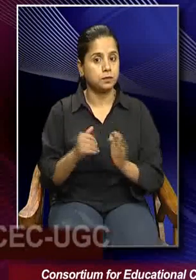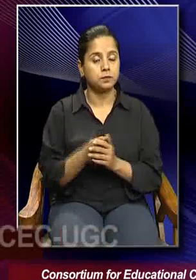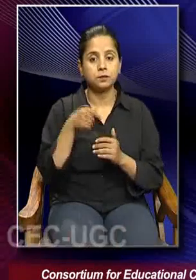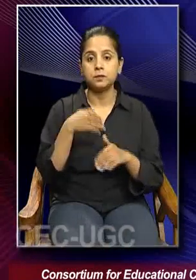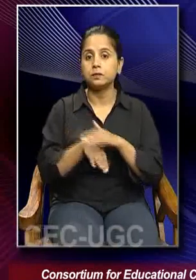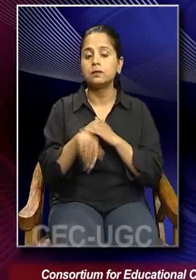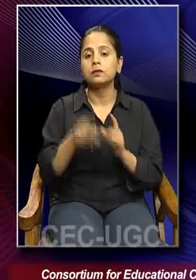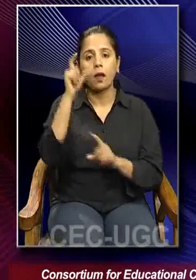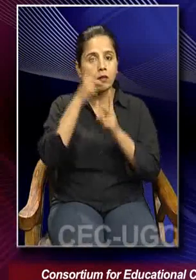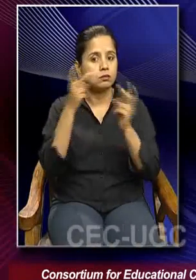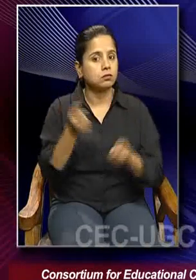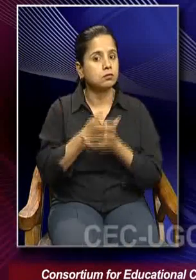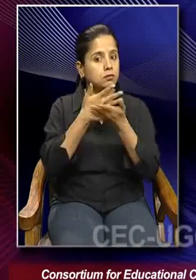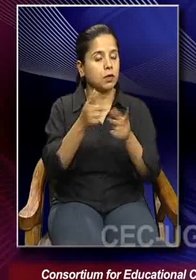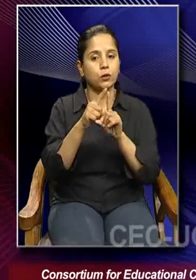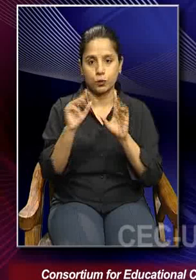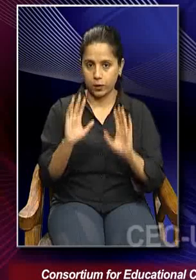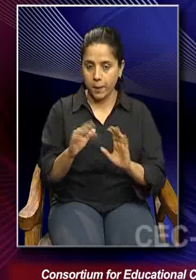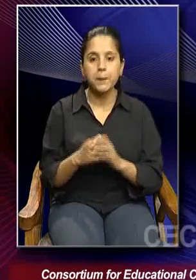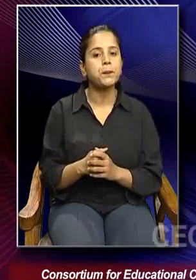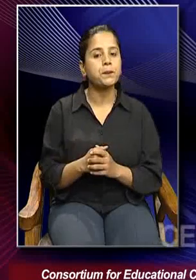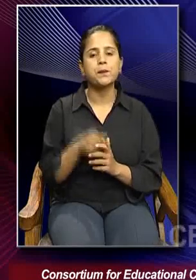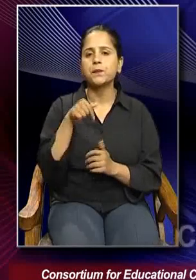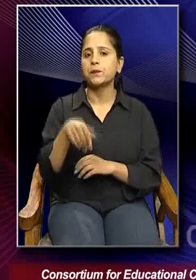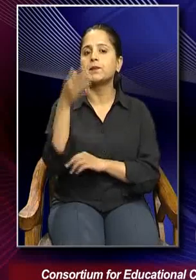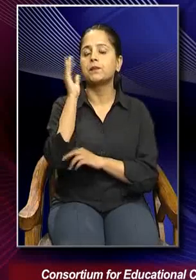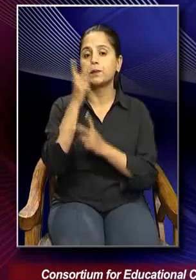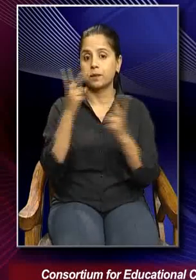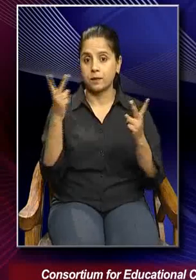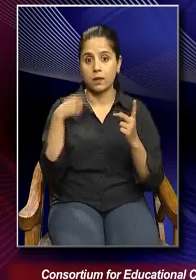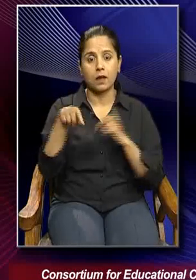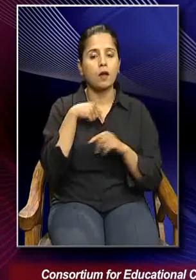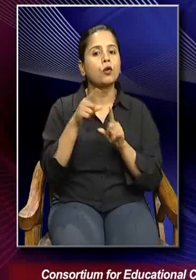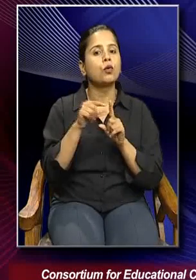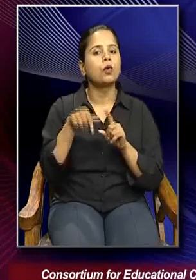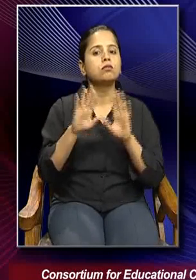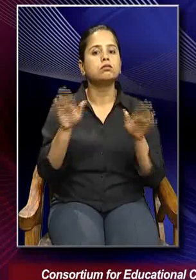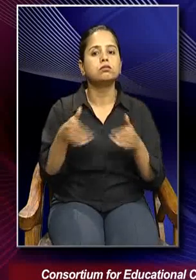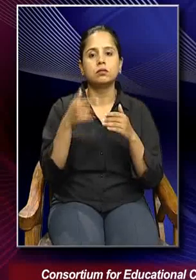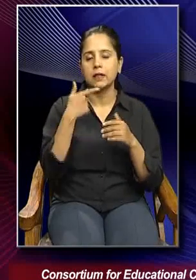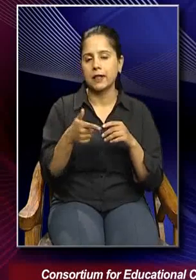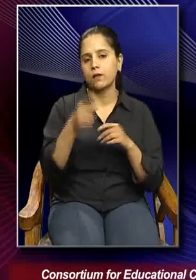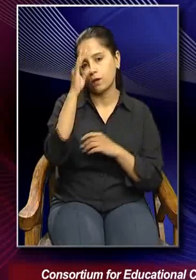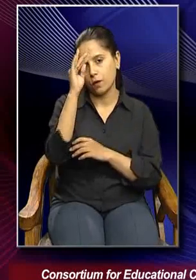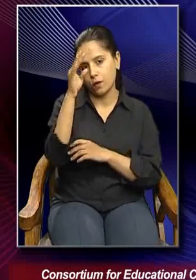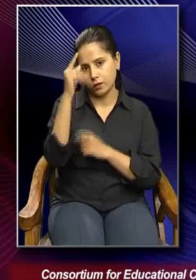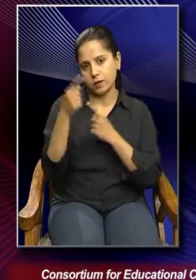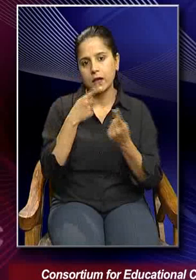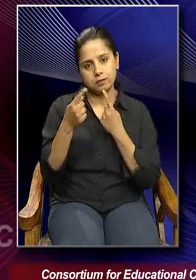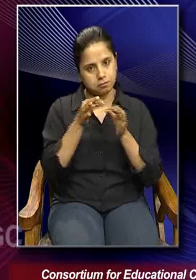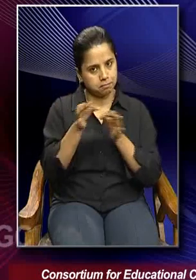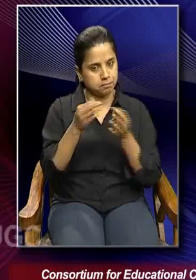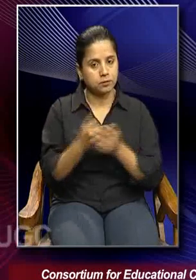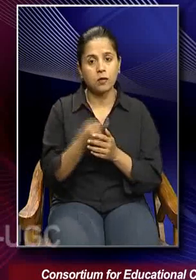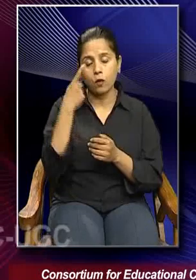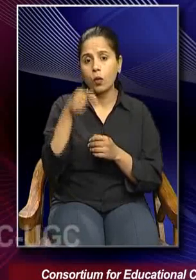the symbolic expressions. In this series, we are doing an introduction to philosophy, which is for